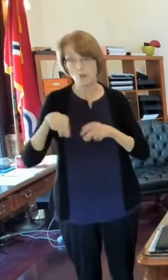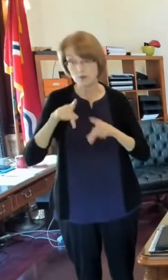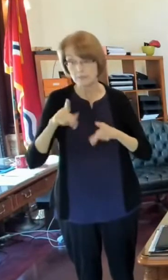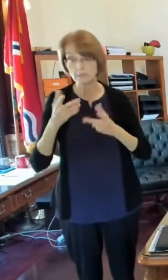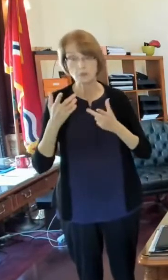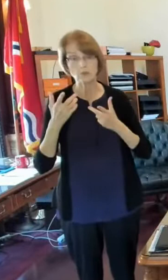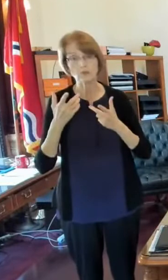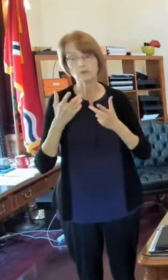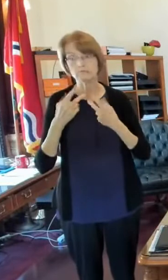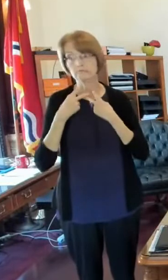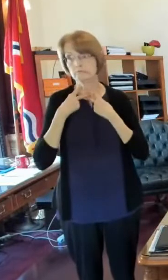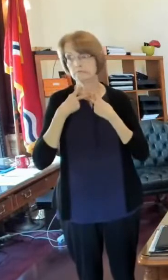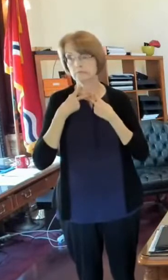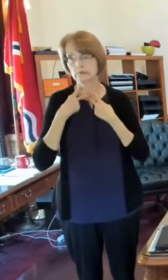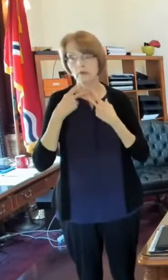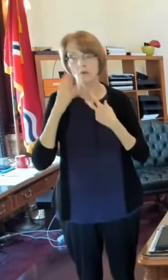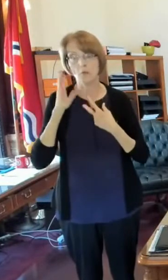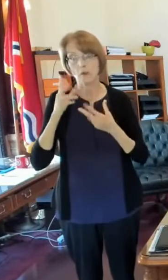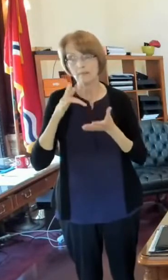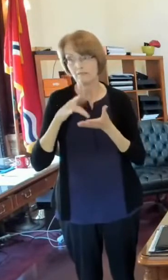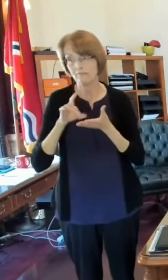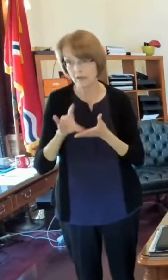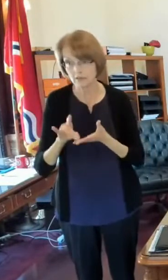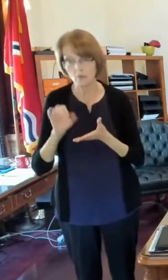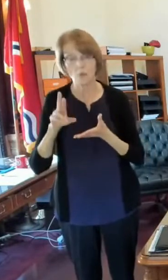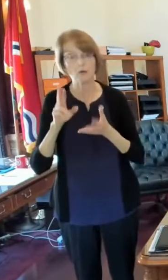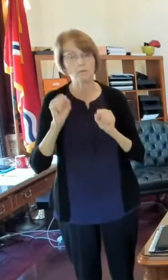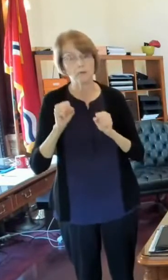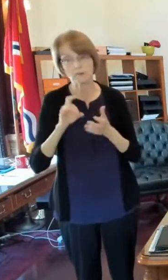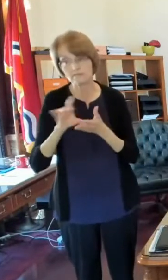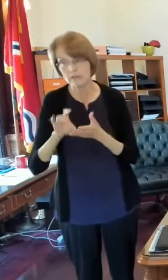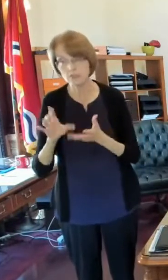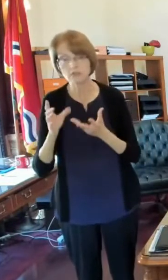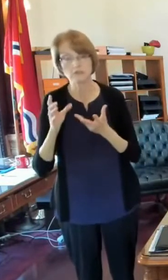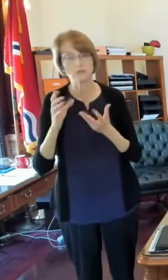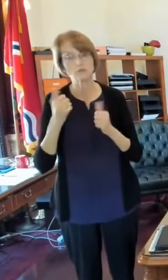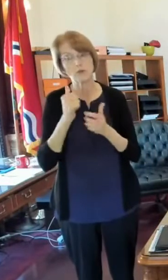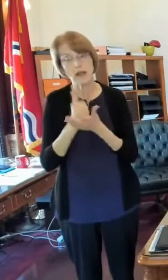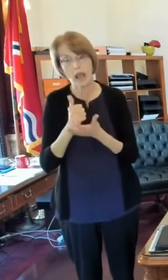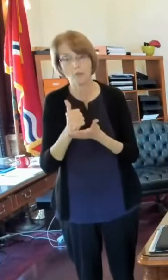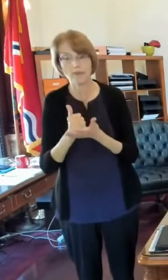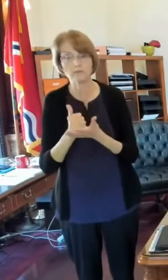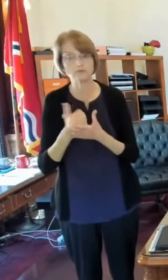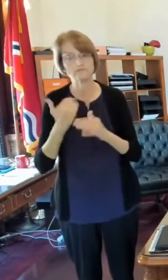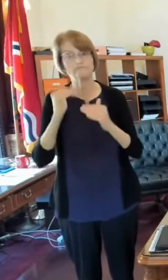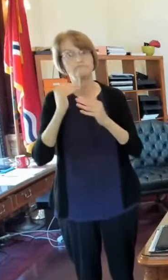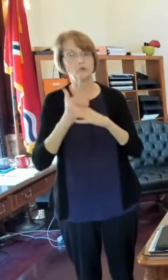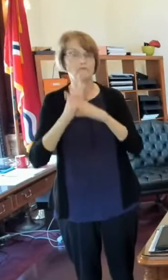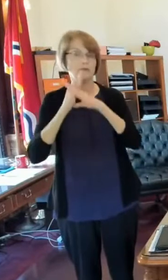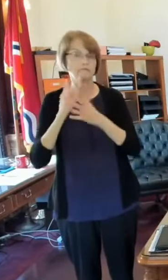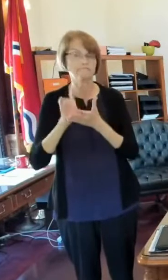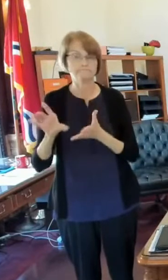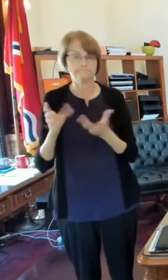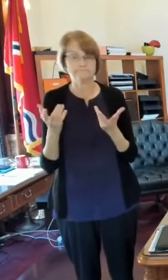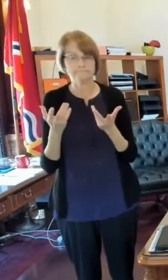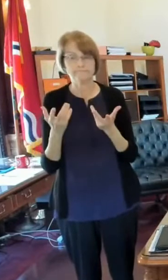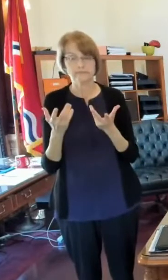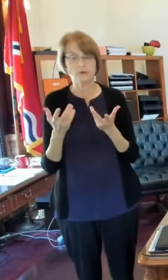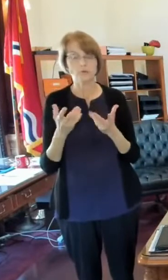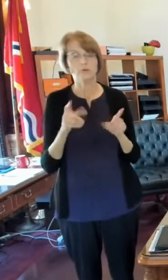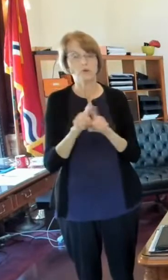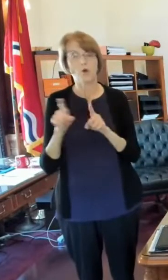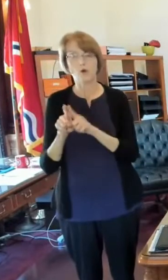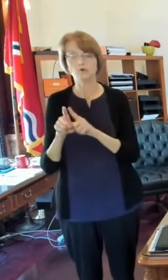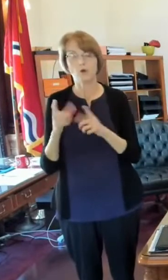eviction process, help those folks that may be headed in that direction as a result of not being able to pay their rent. We also